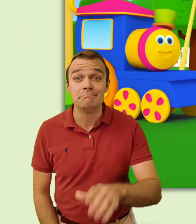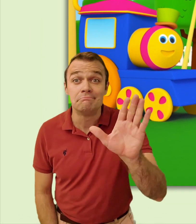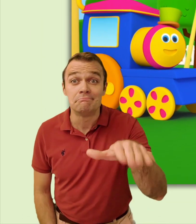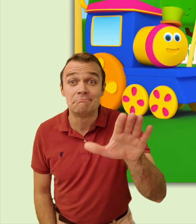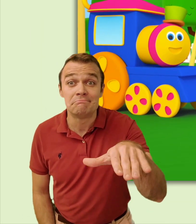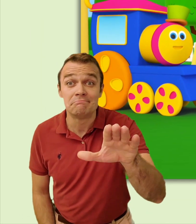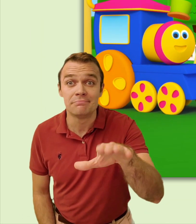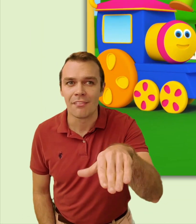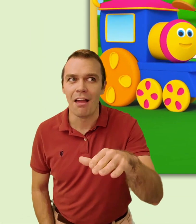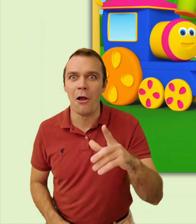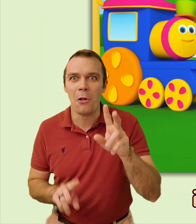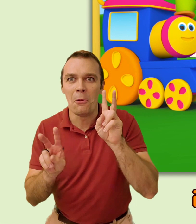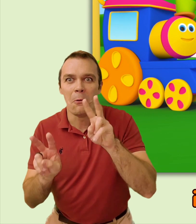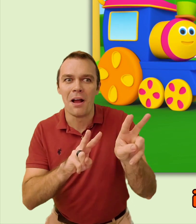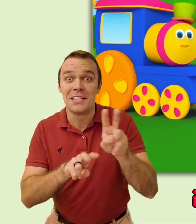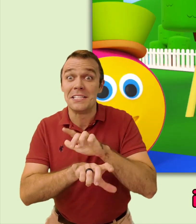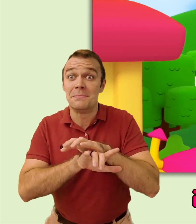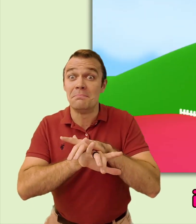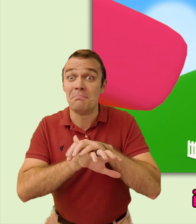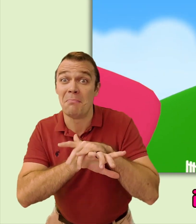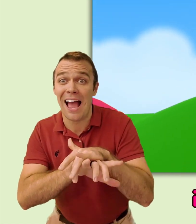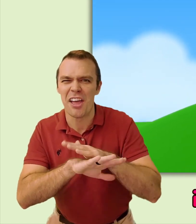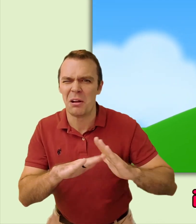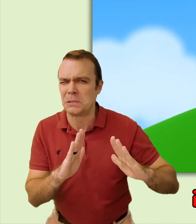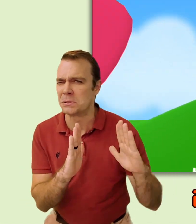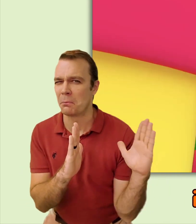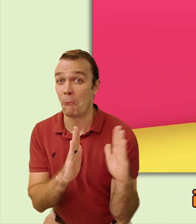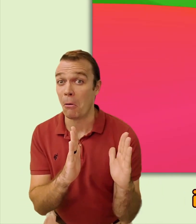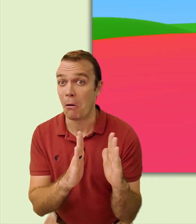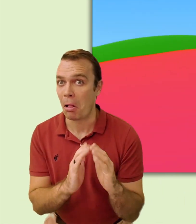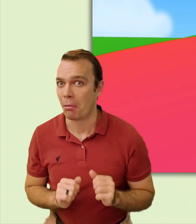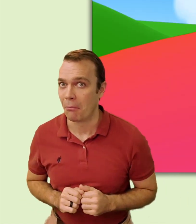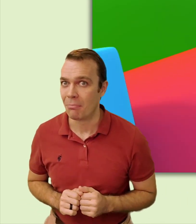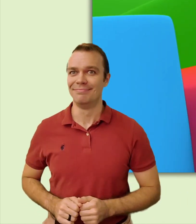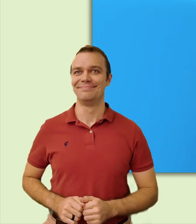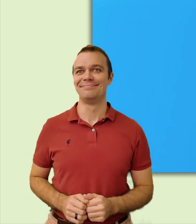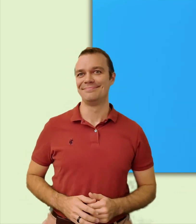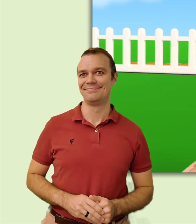Hey kids, let's watch the Incy Wincy Spider.